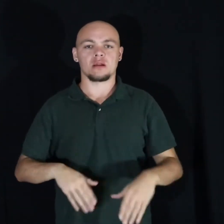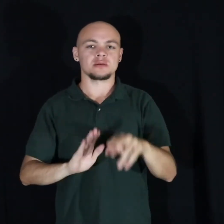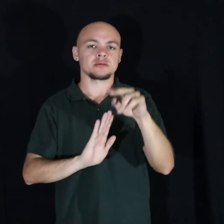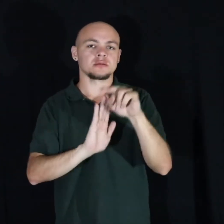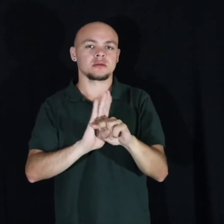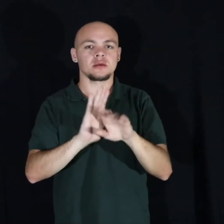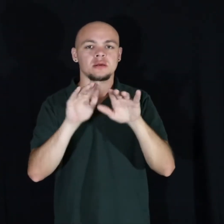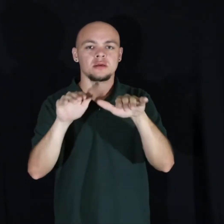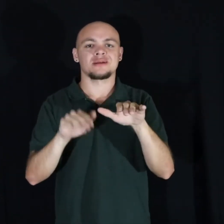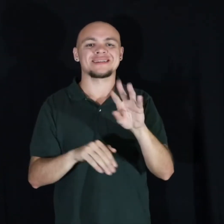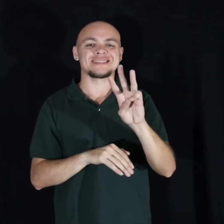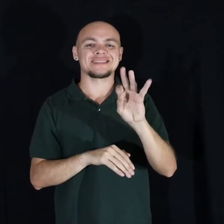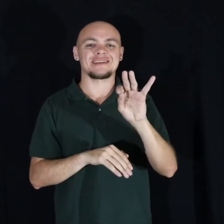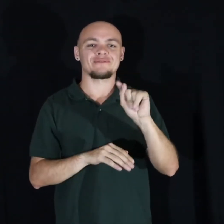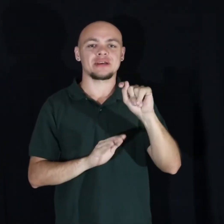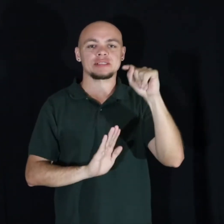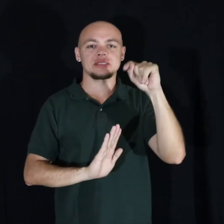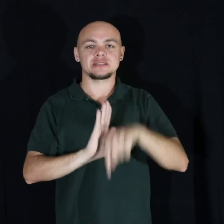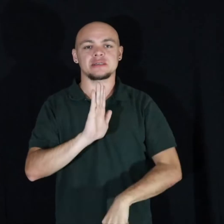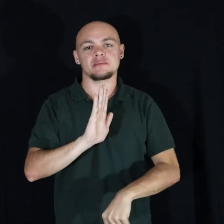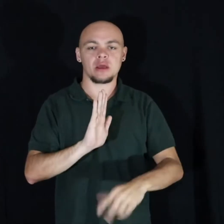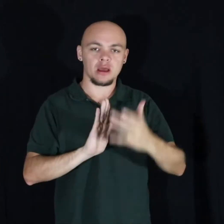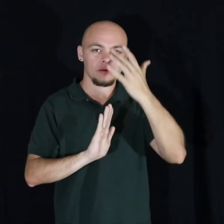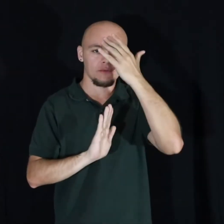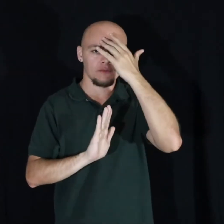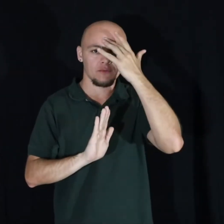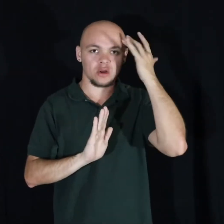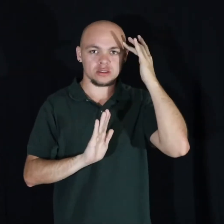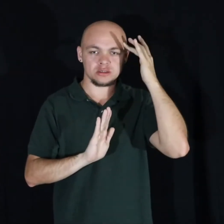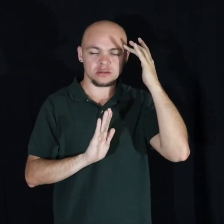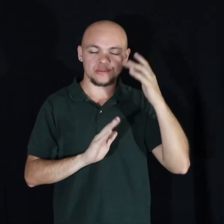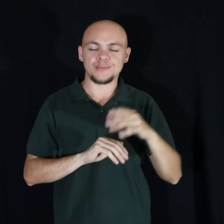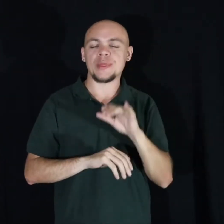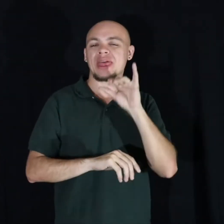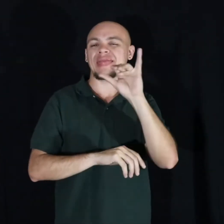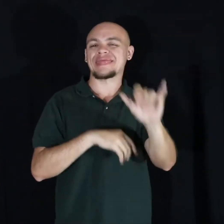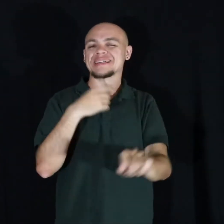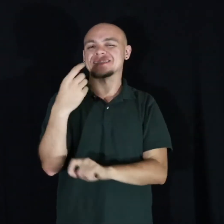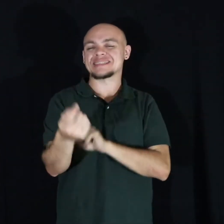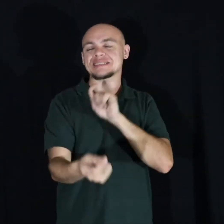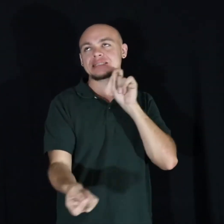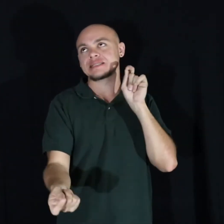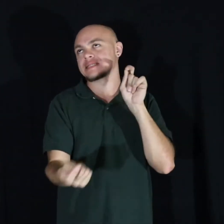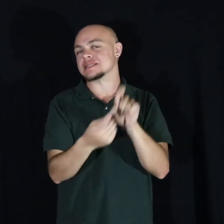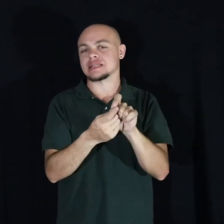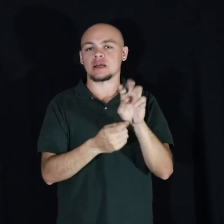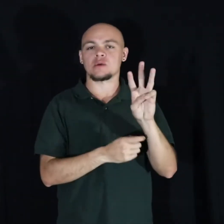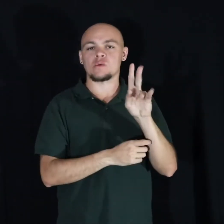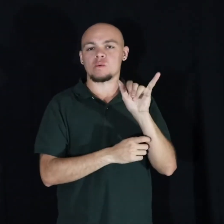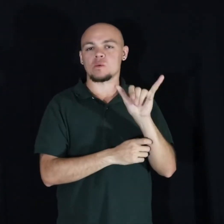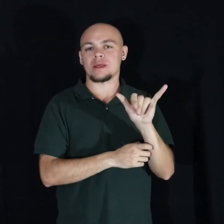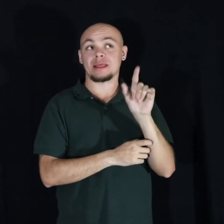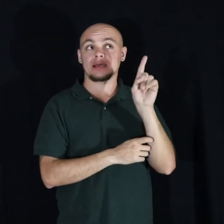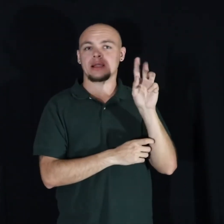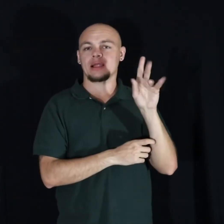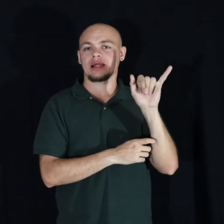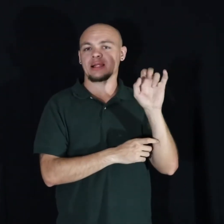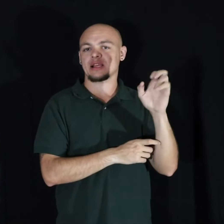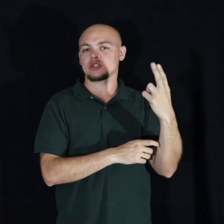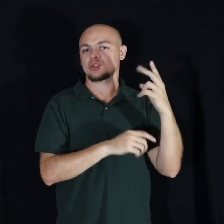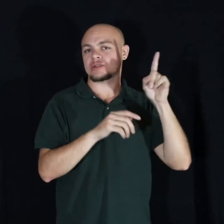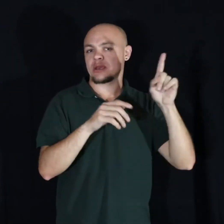6 feet under and forgotten. That's exactly what Willie Lynch planned for us, to